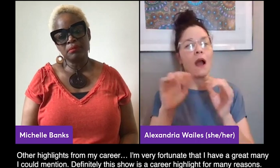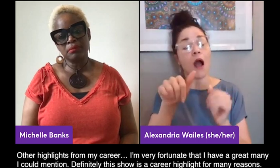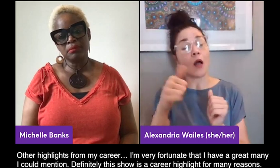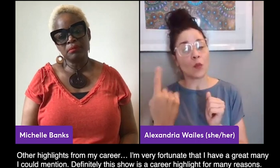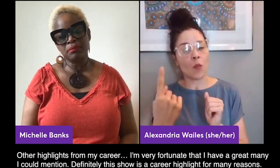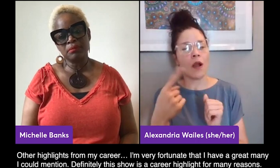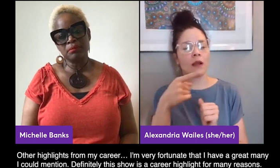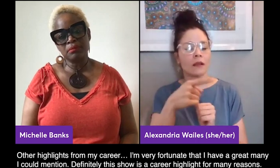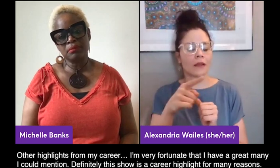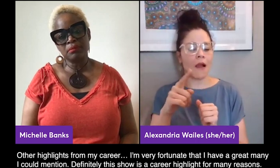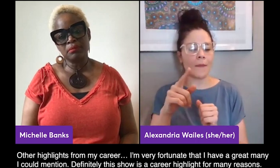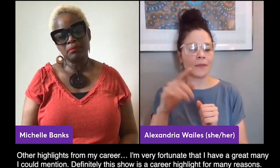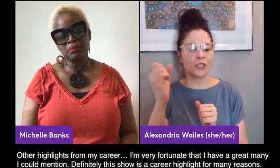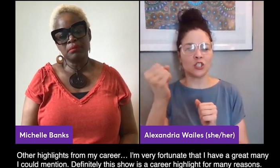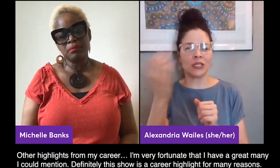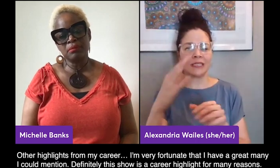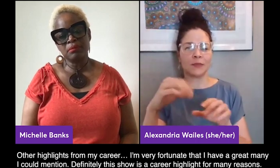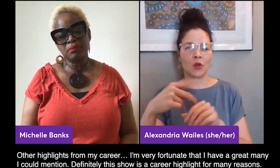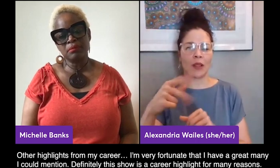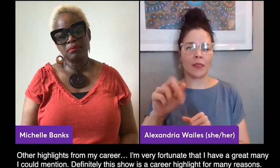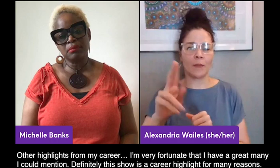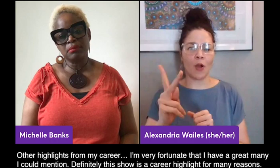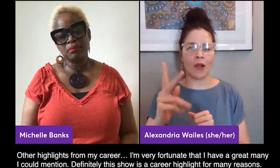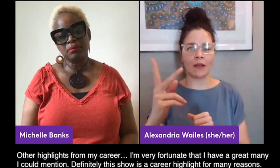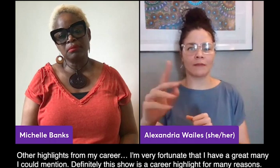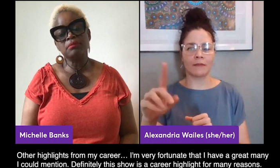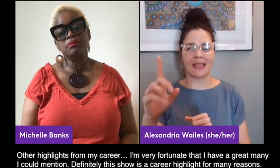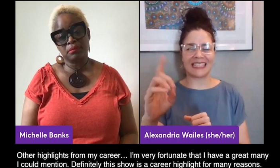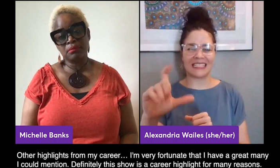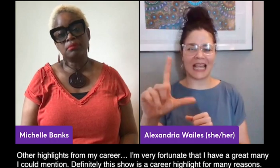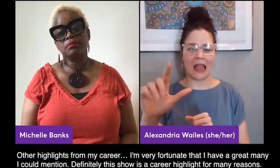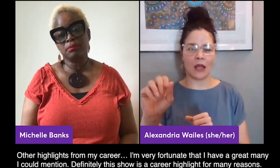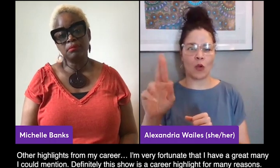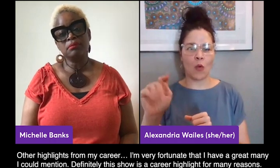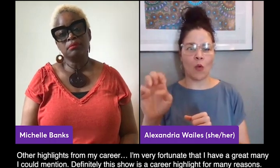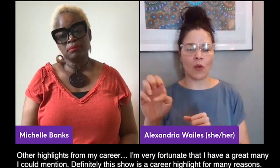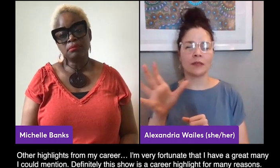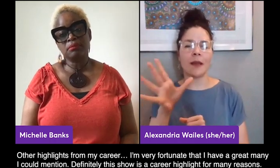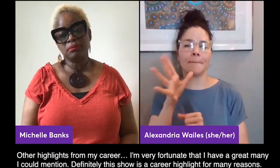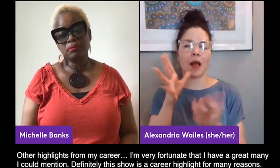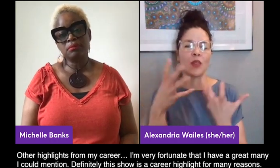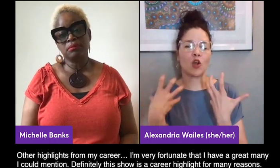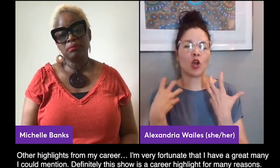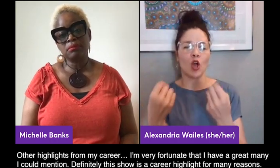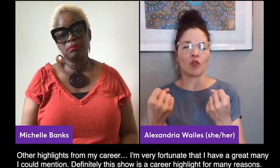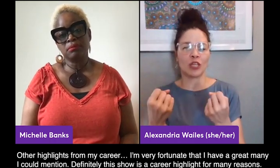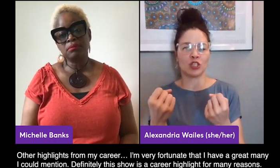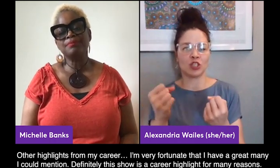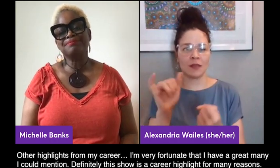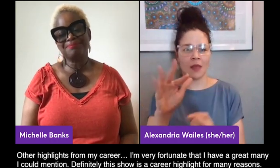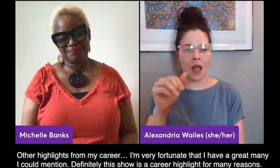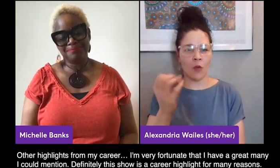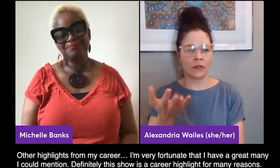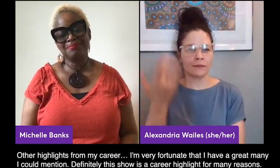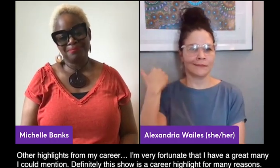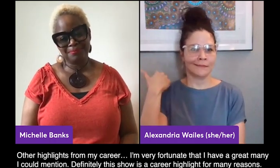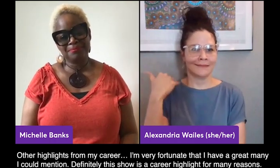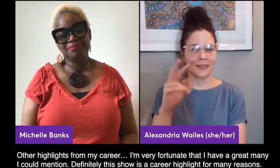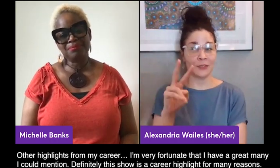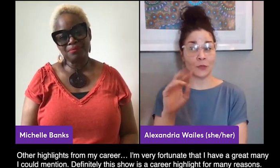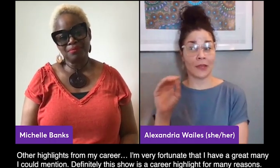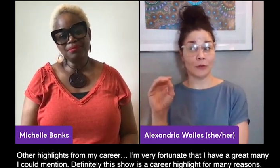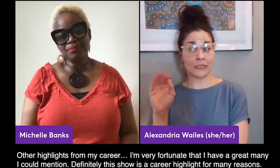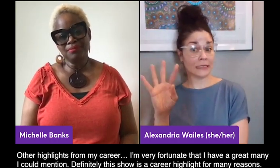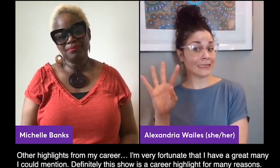Yes. Another one is performing in Shakespeare in the Park at the Delacorte Theater in Mother Courage. That was back